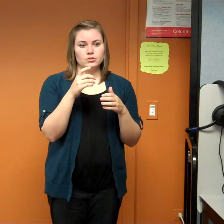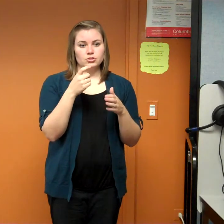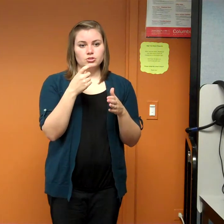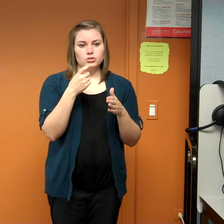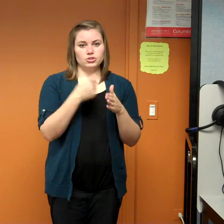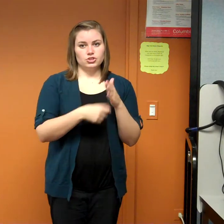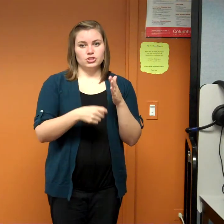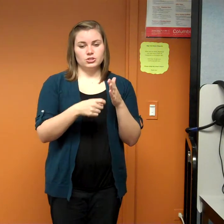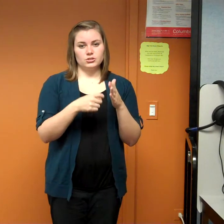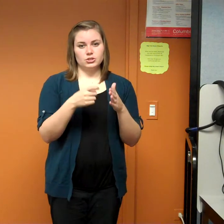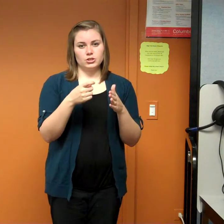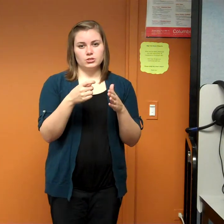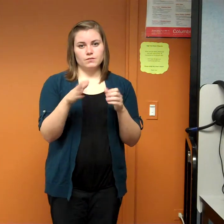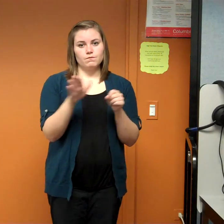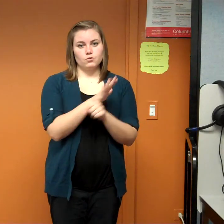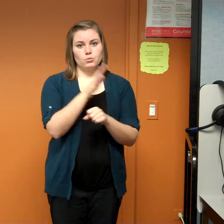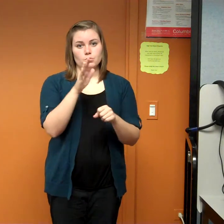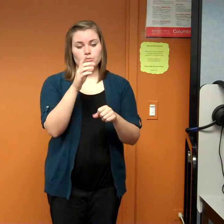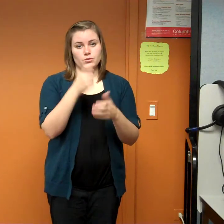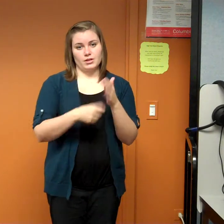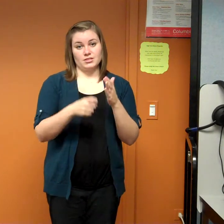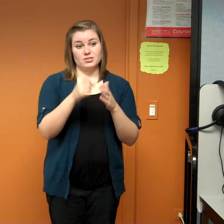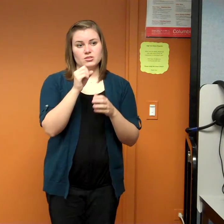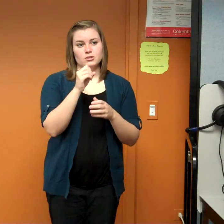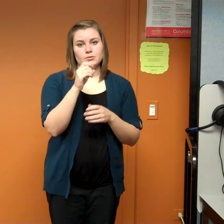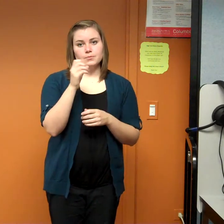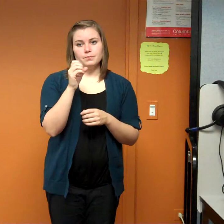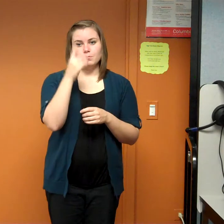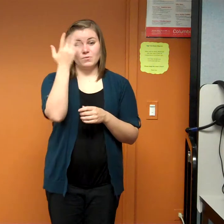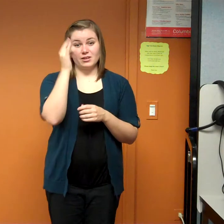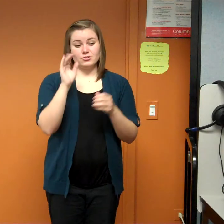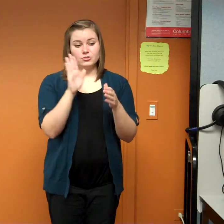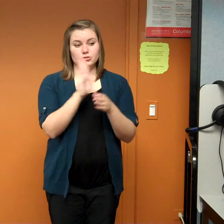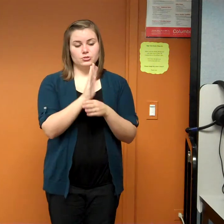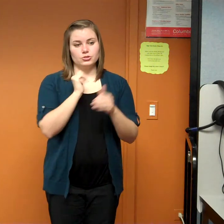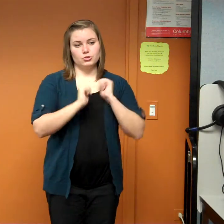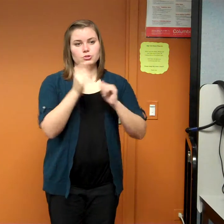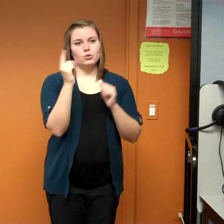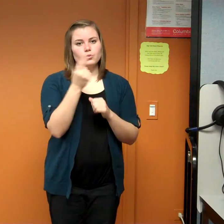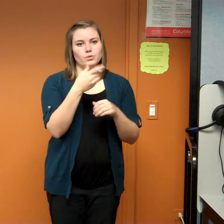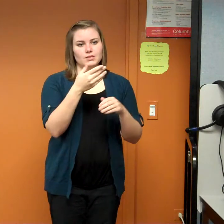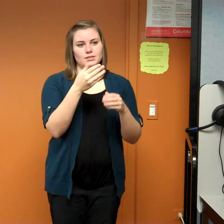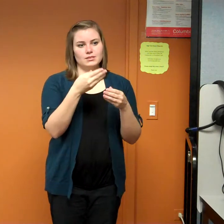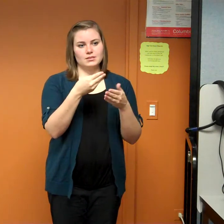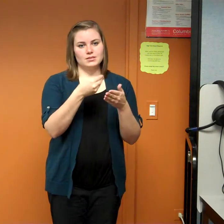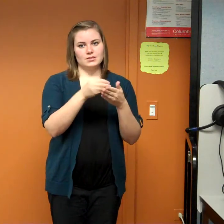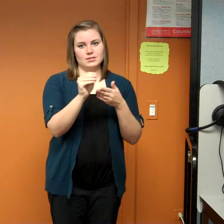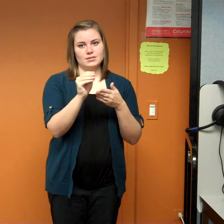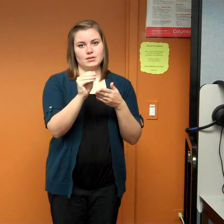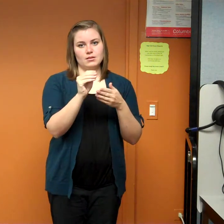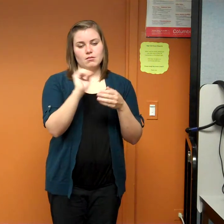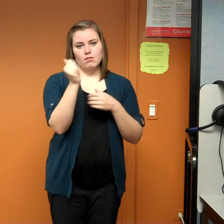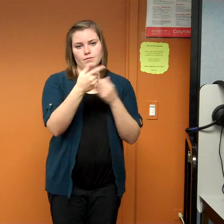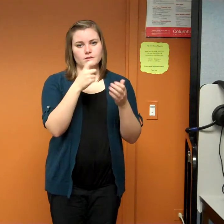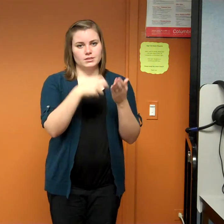price because their shows always sell out. So anyway, so my mom got us seats on the aisle in the orchestra.